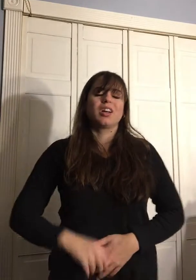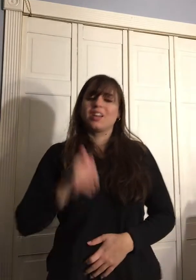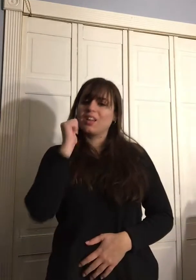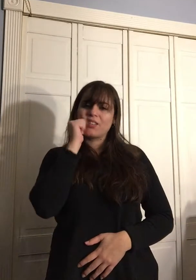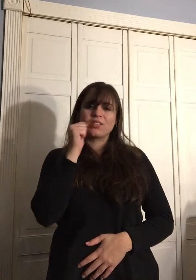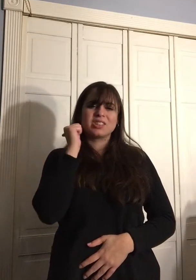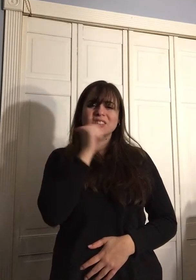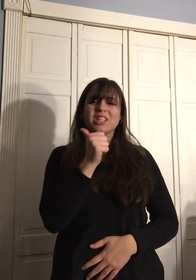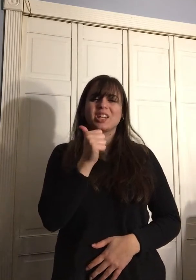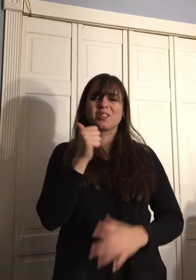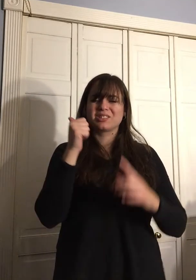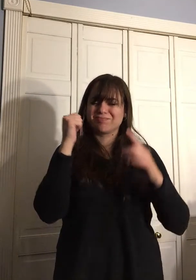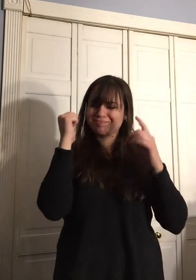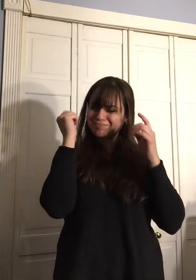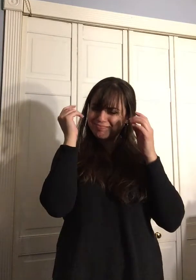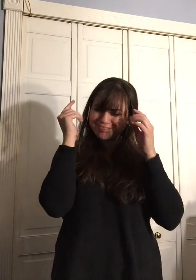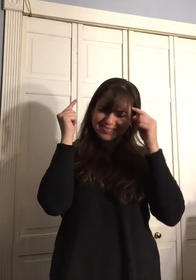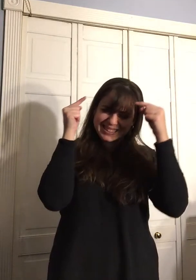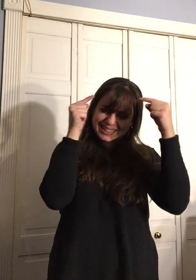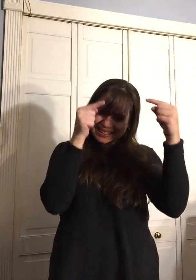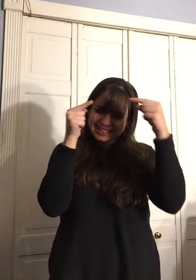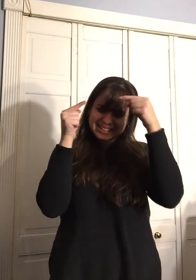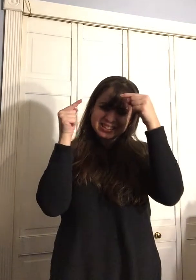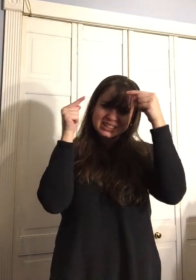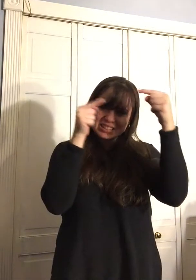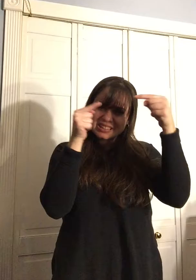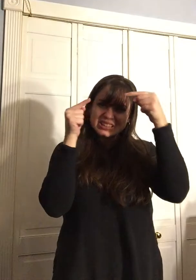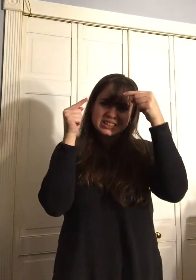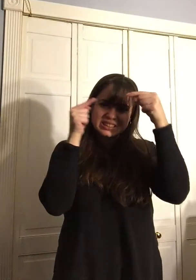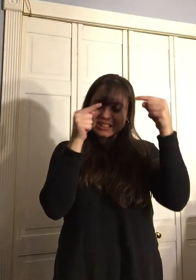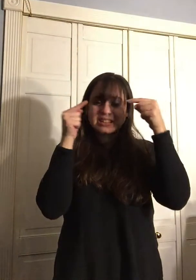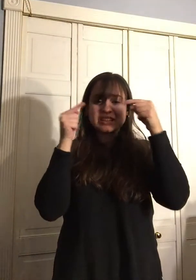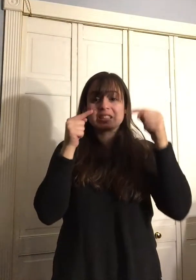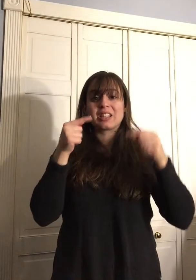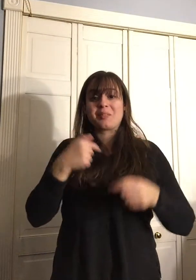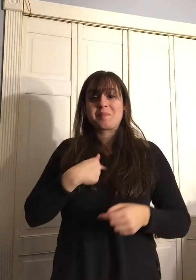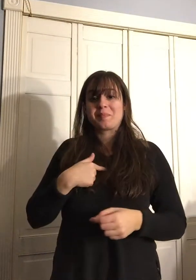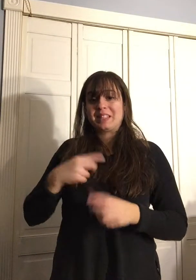pigs?" Referring to the cartoon that I just showed you.